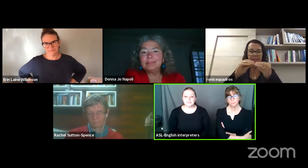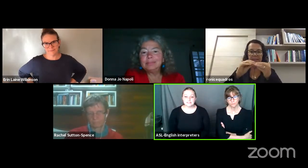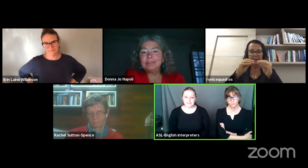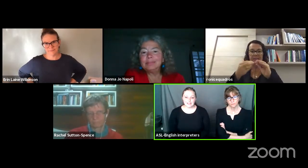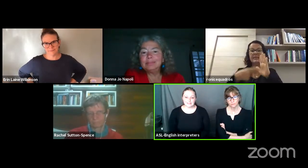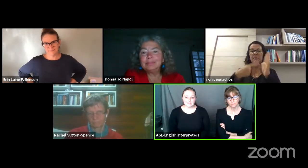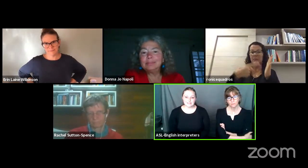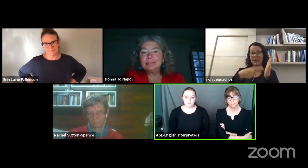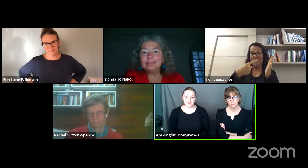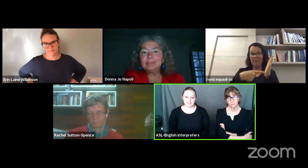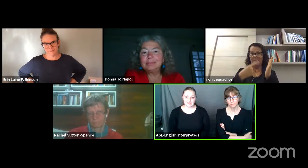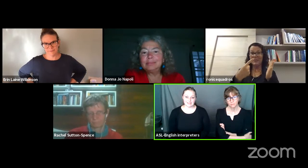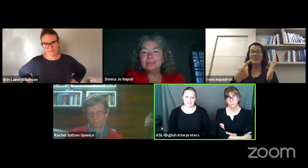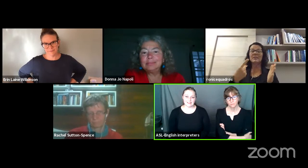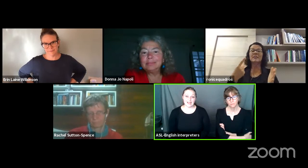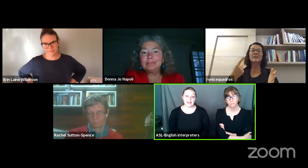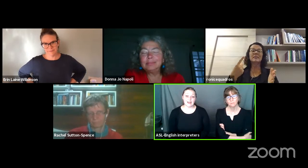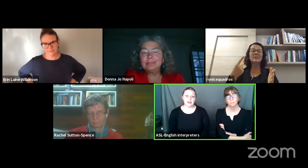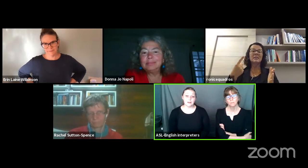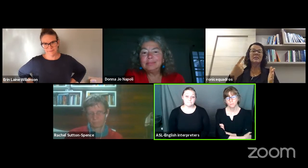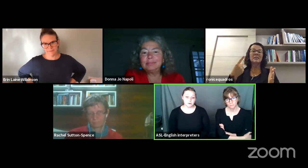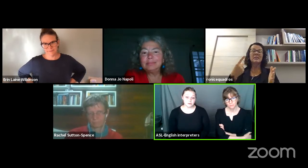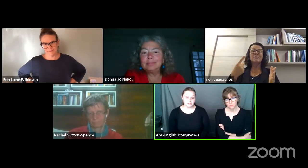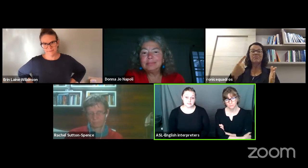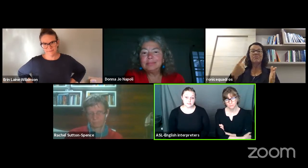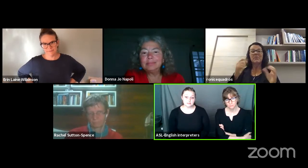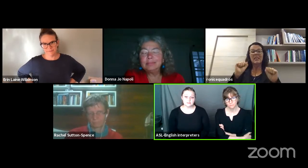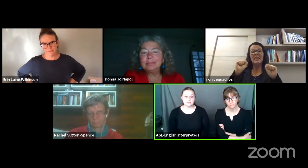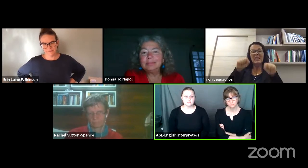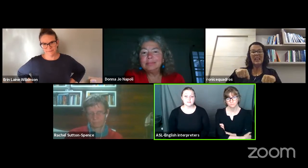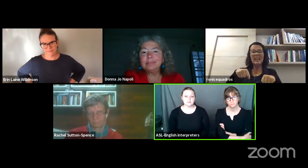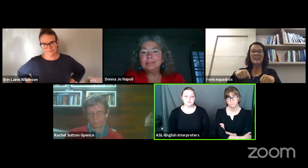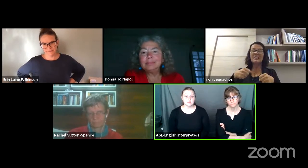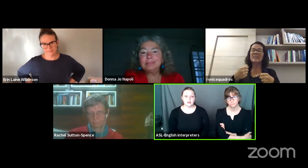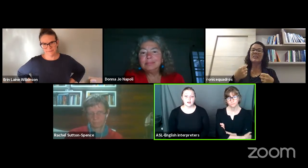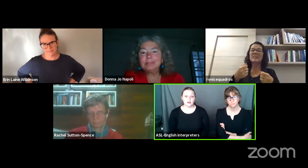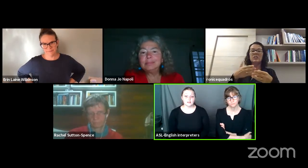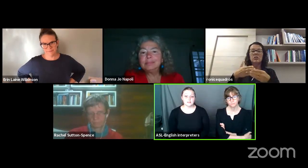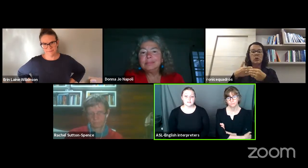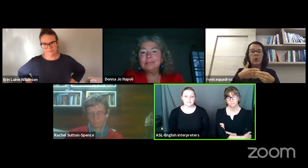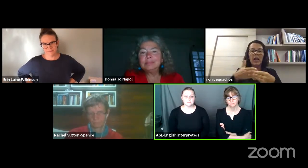People tend to think that numbers